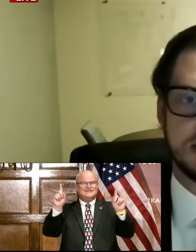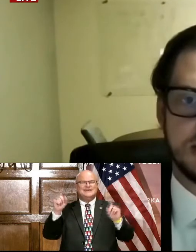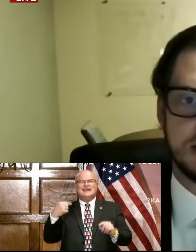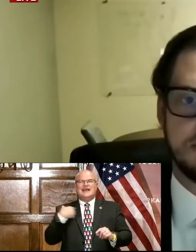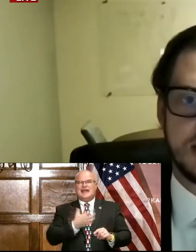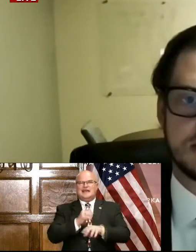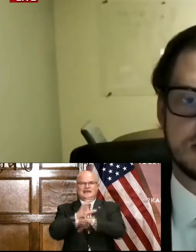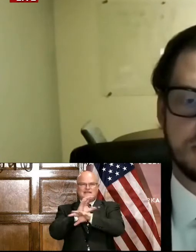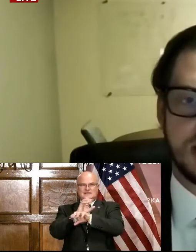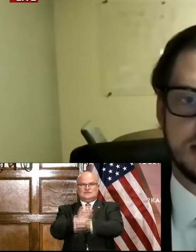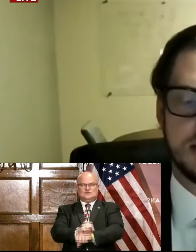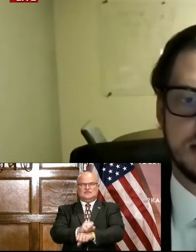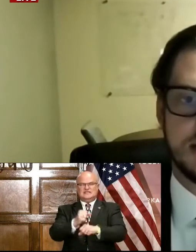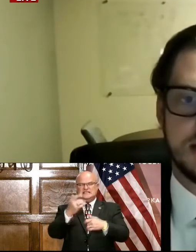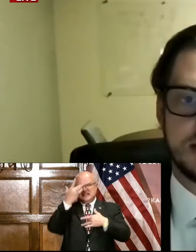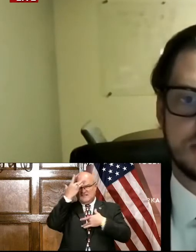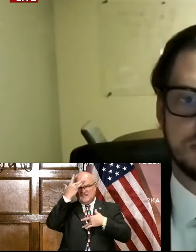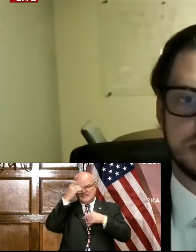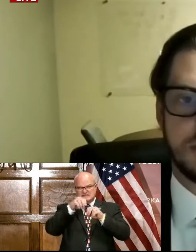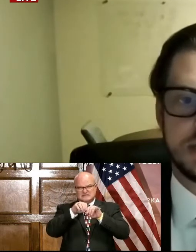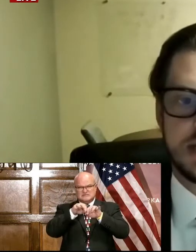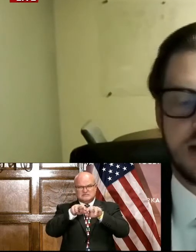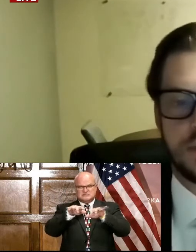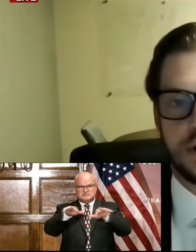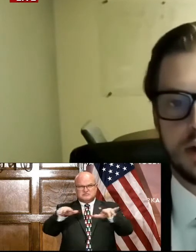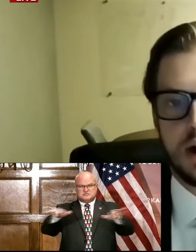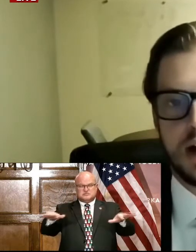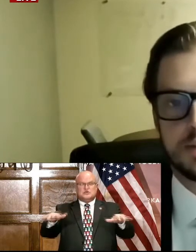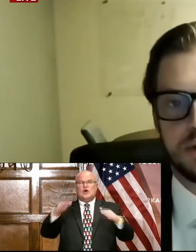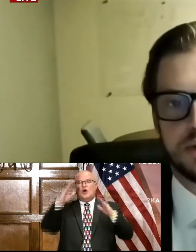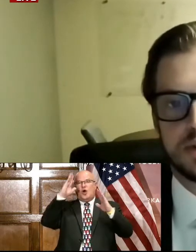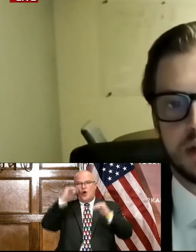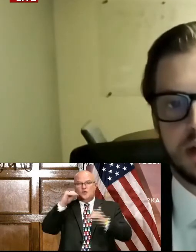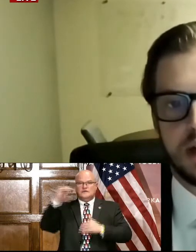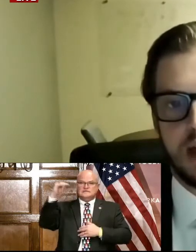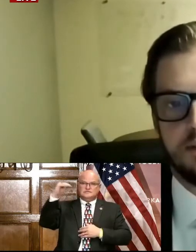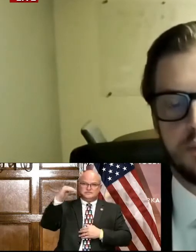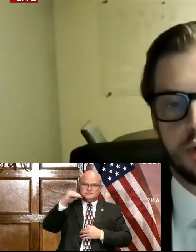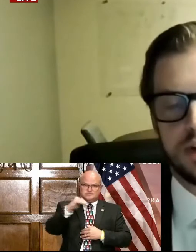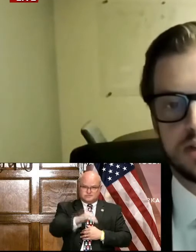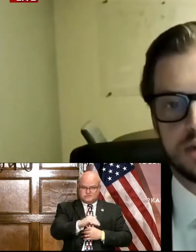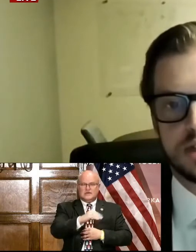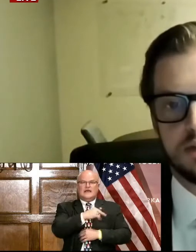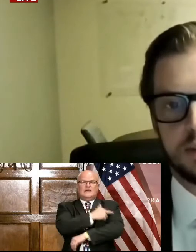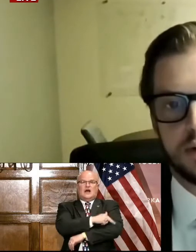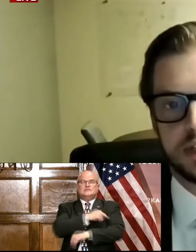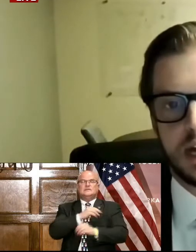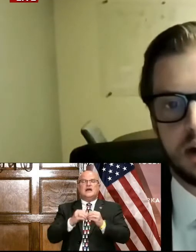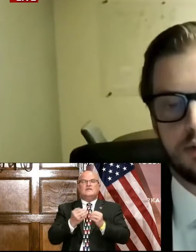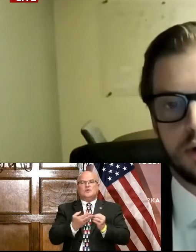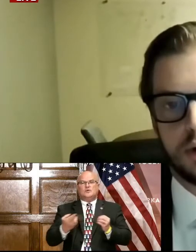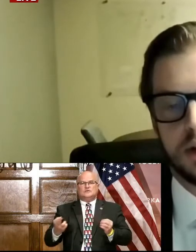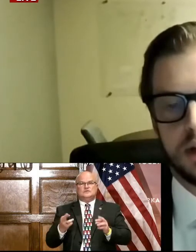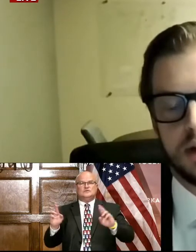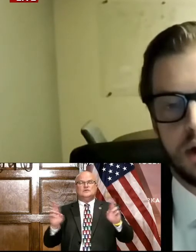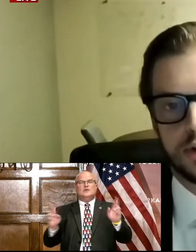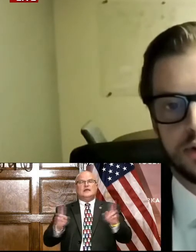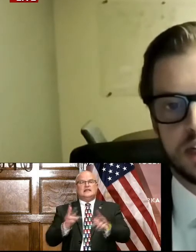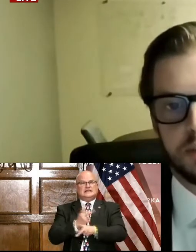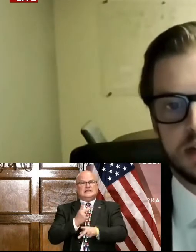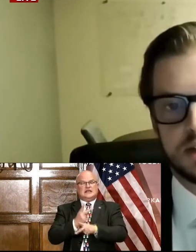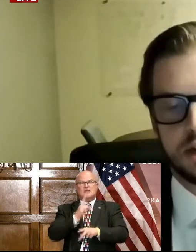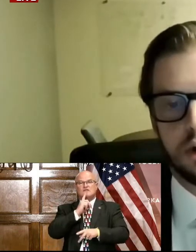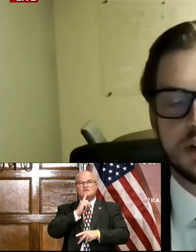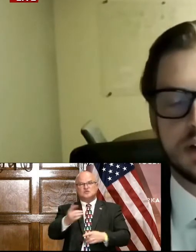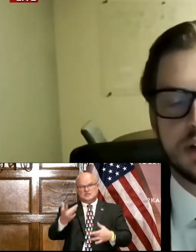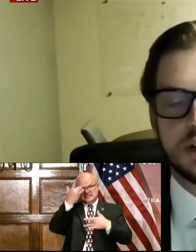trend in the infection spread is certainly going downward in our hospitals, have more resources available to care for our truly